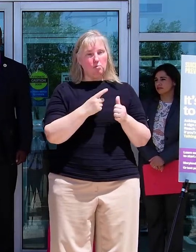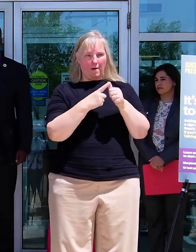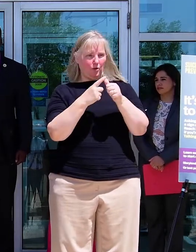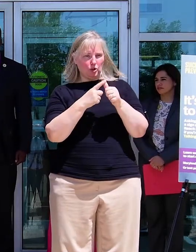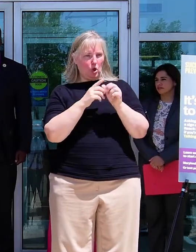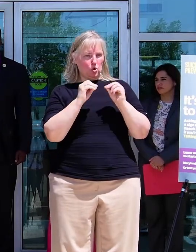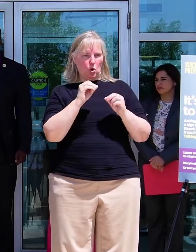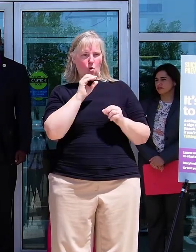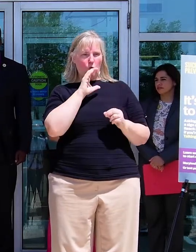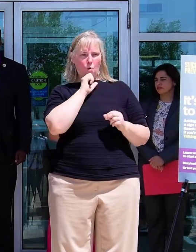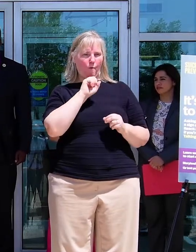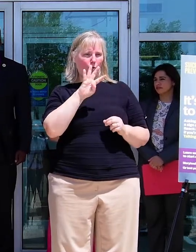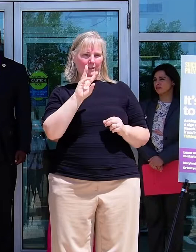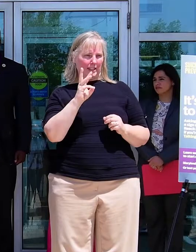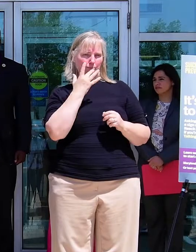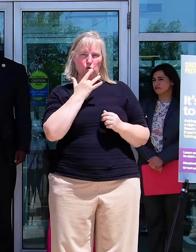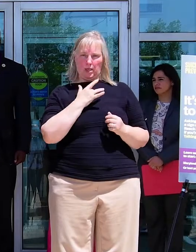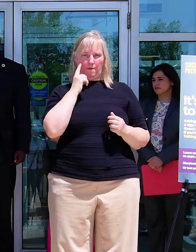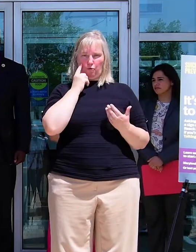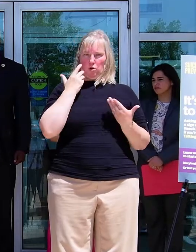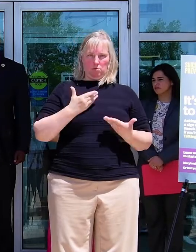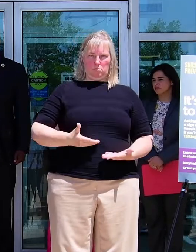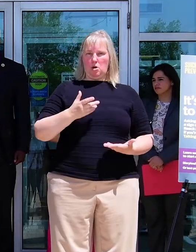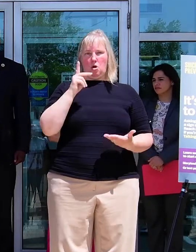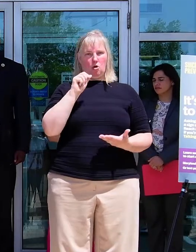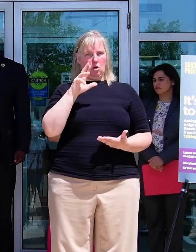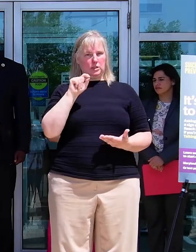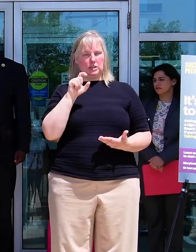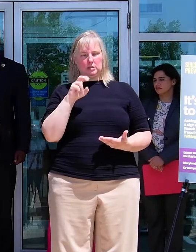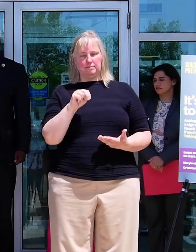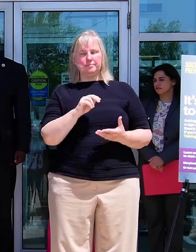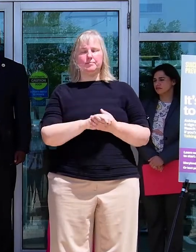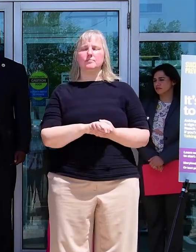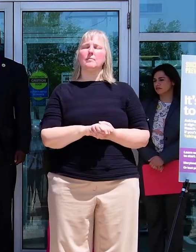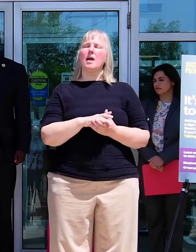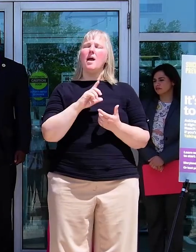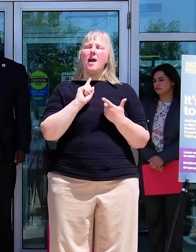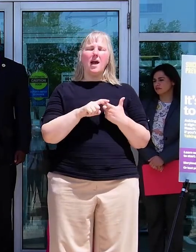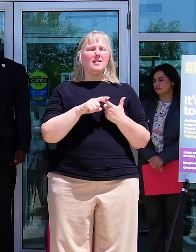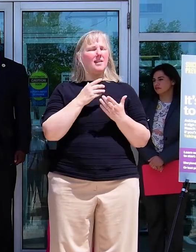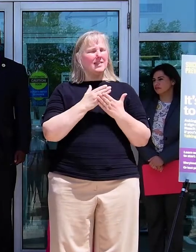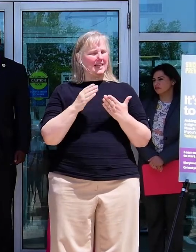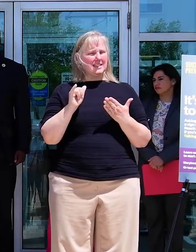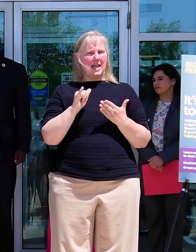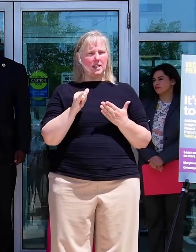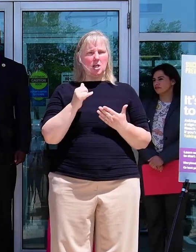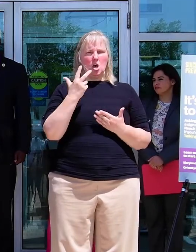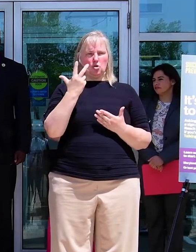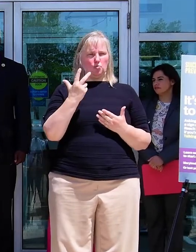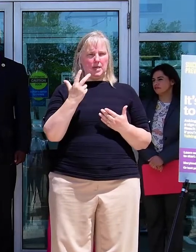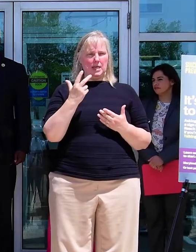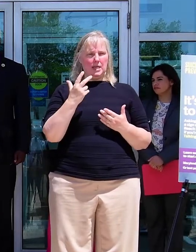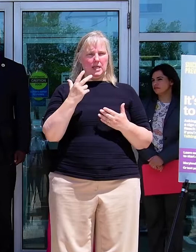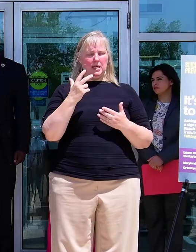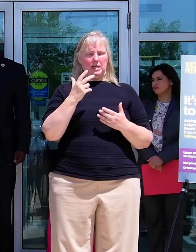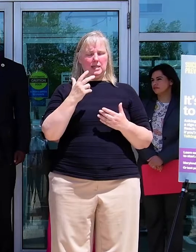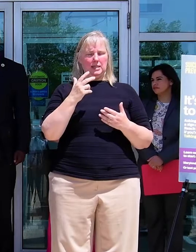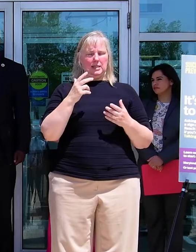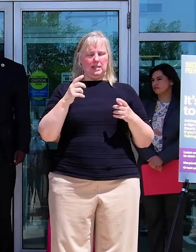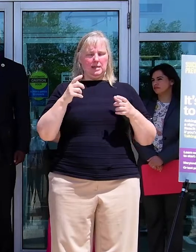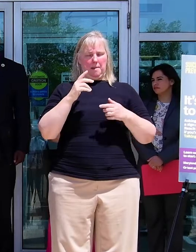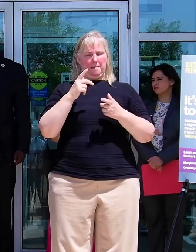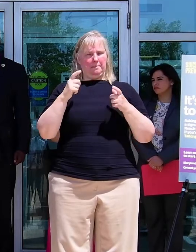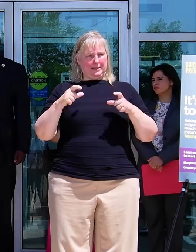for Karsten. And things like there are 3 table settings at the dinner table and not